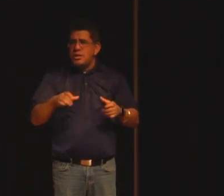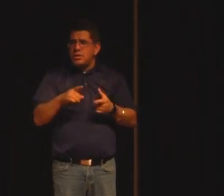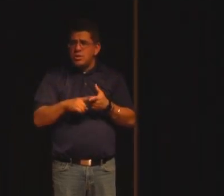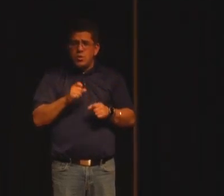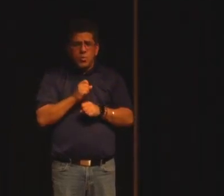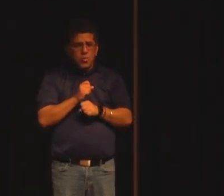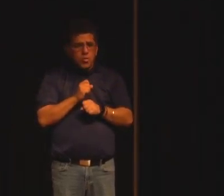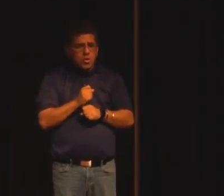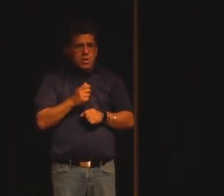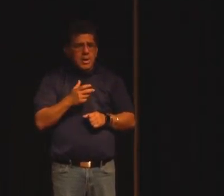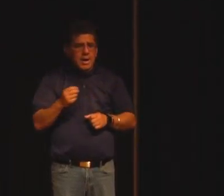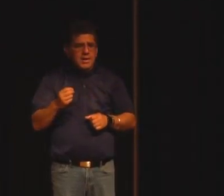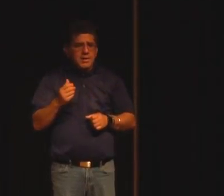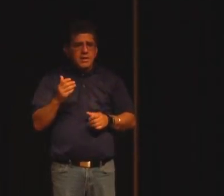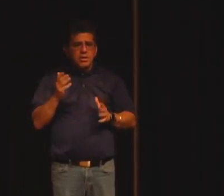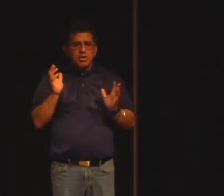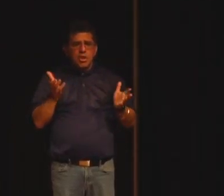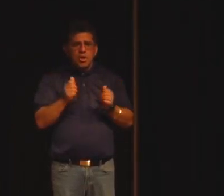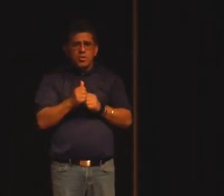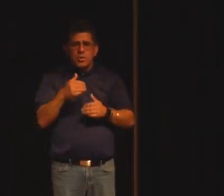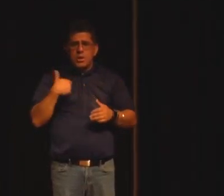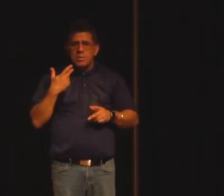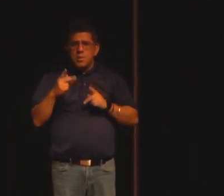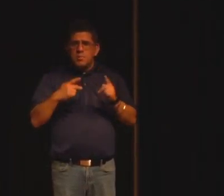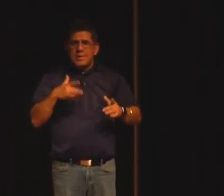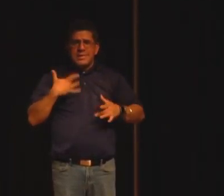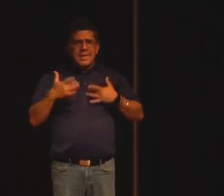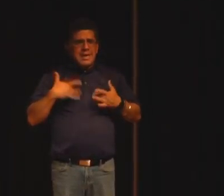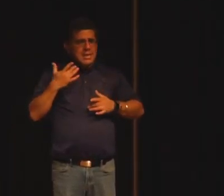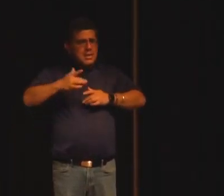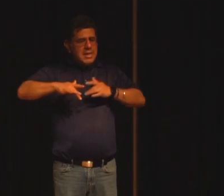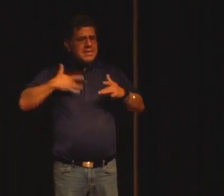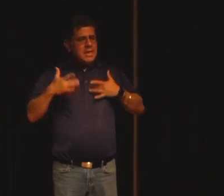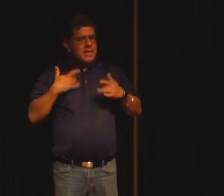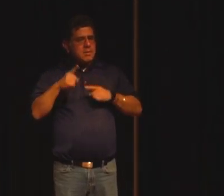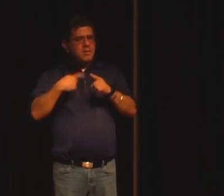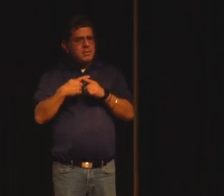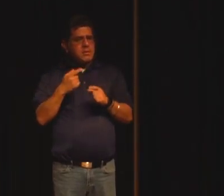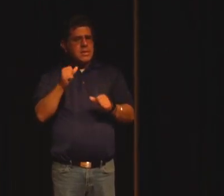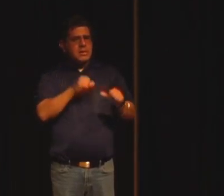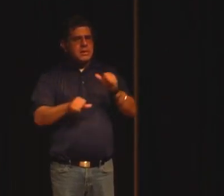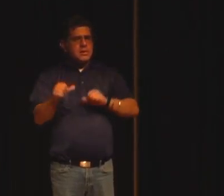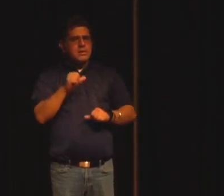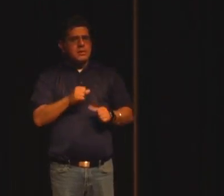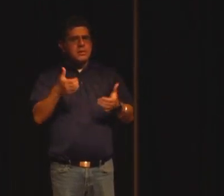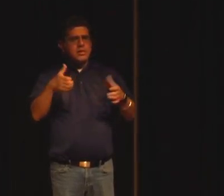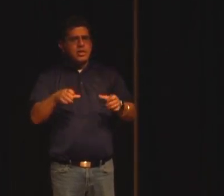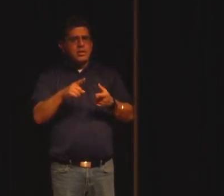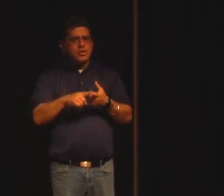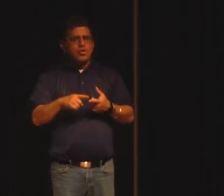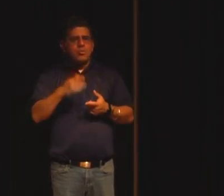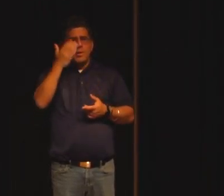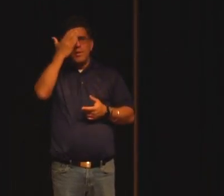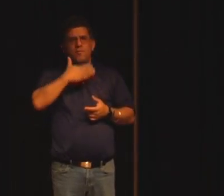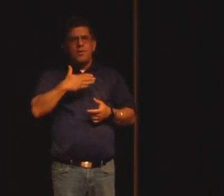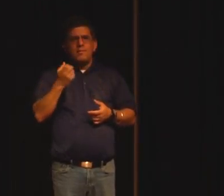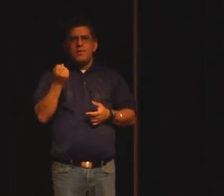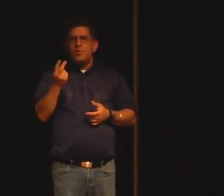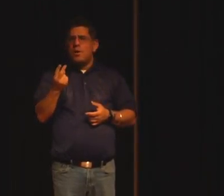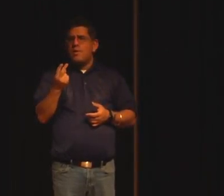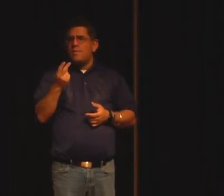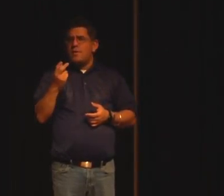work and talk to young people and get them excited about science. So the chance to be in front of 1,200 of